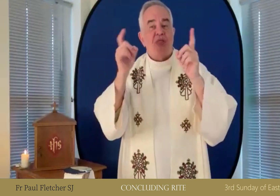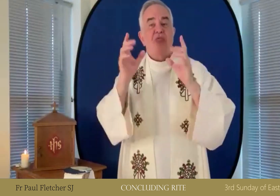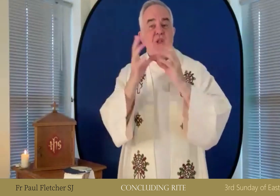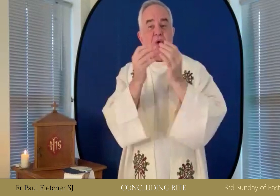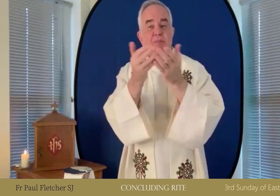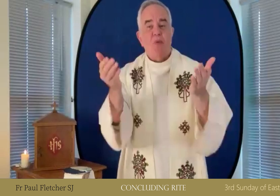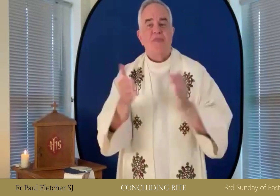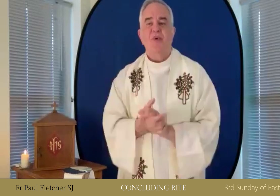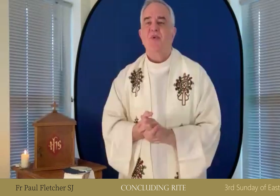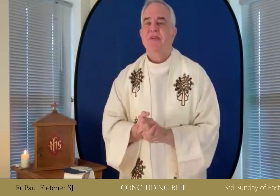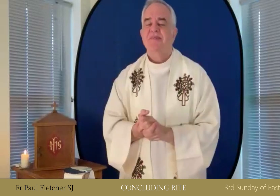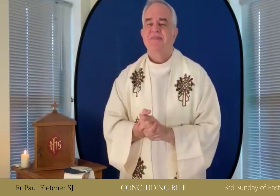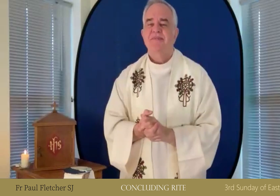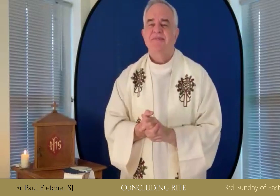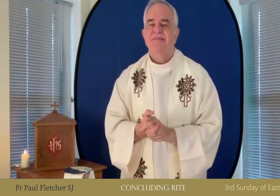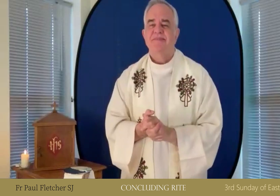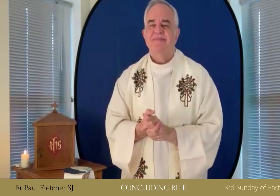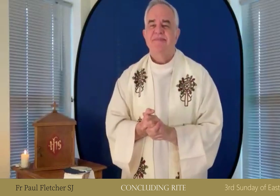The Lord be with you.